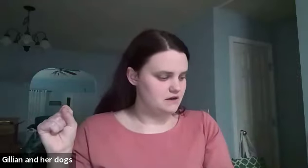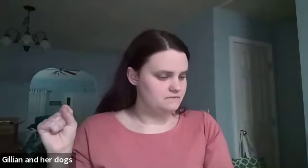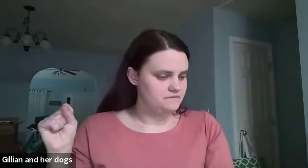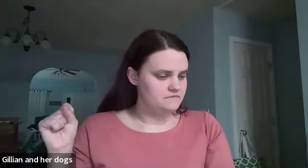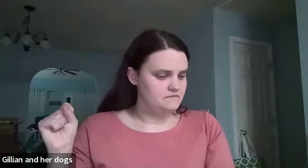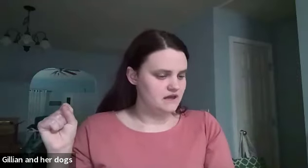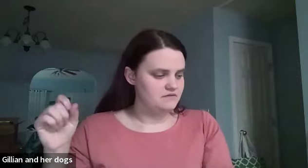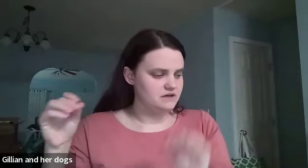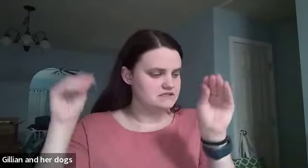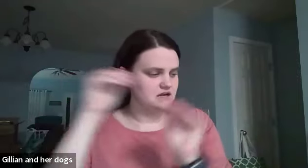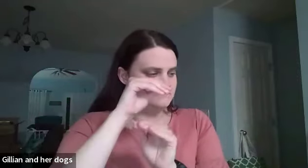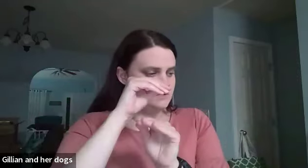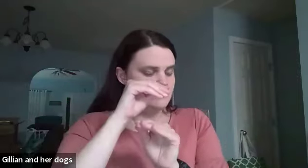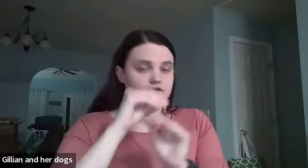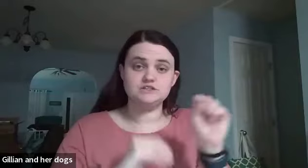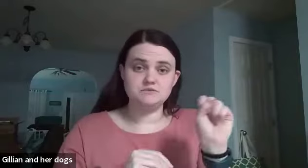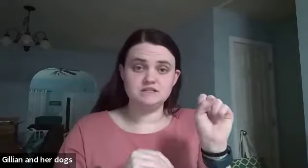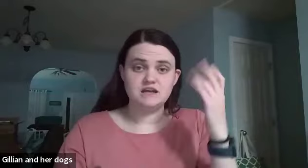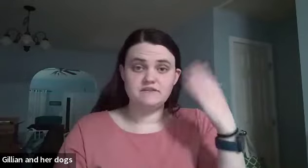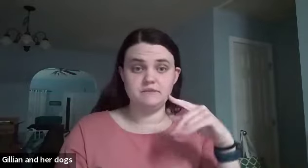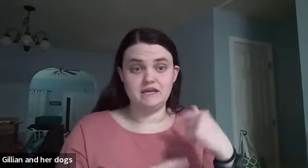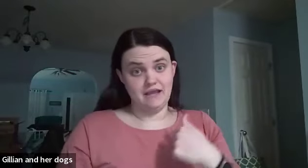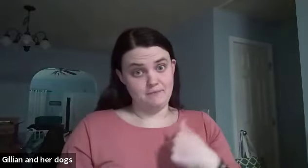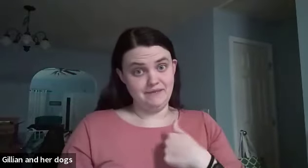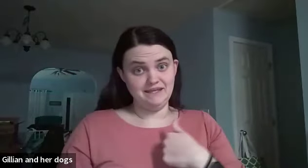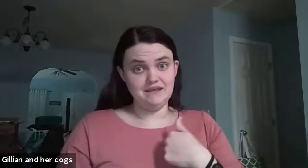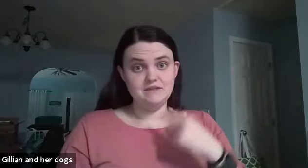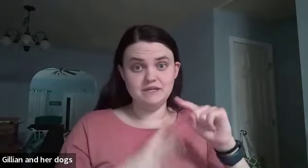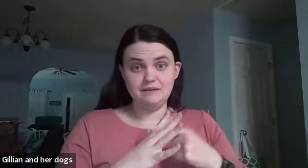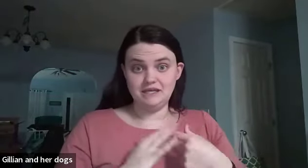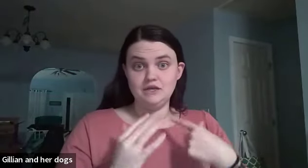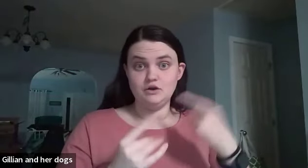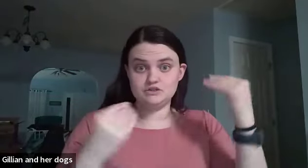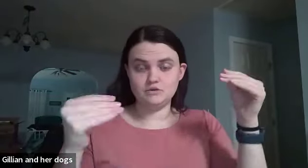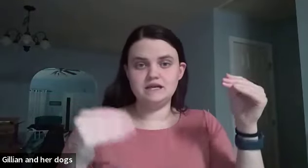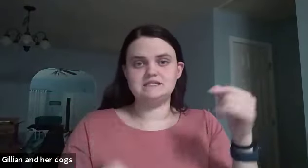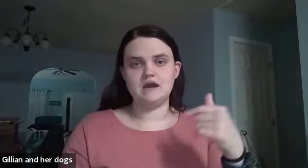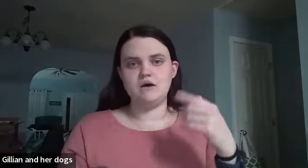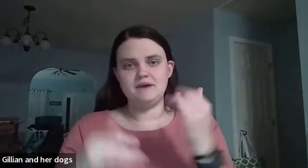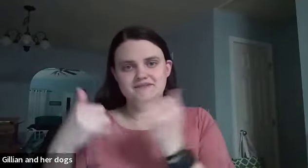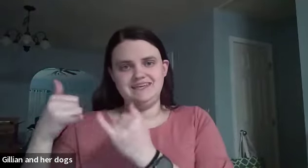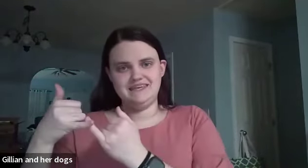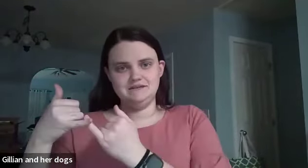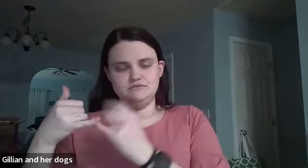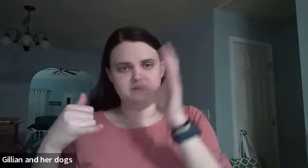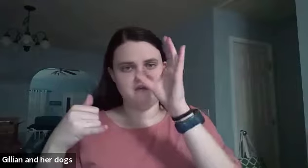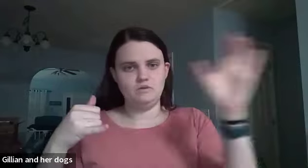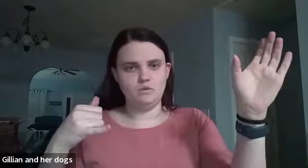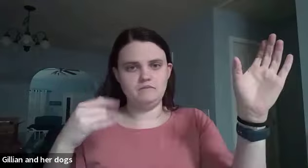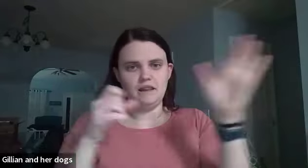now. Like having instead of having your subject kind of in the beginning, like me in the beginning, me go to store, it's now I'm at the end with having my